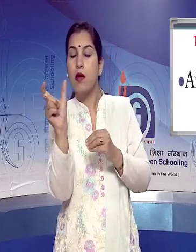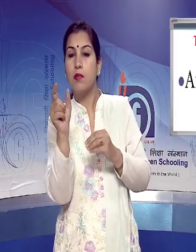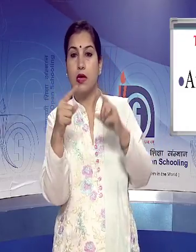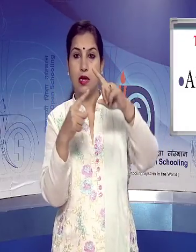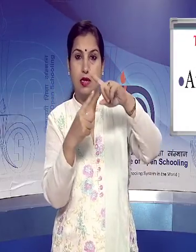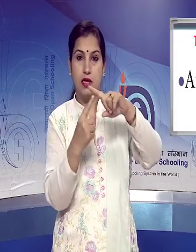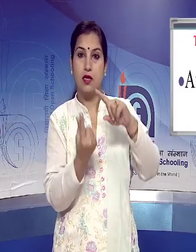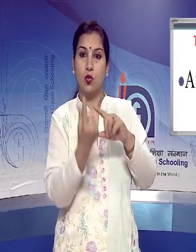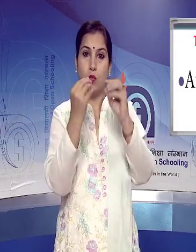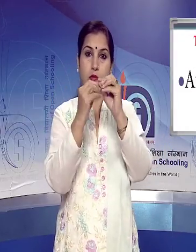TB.